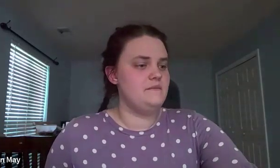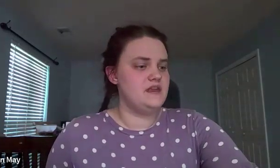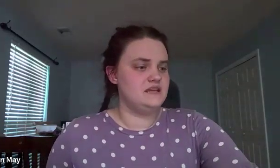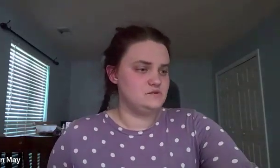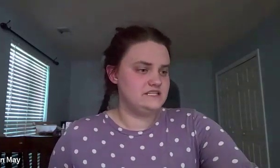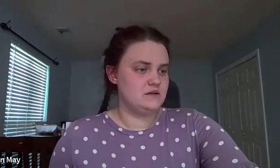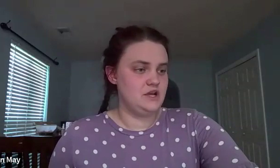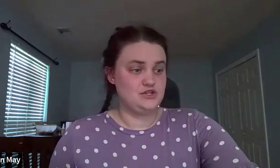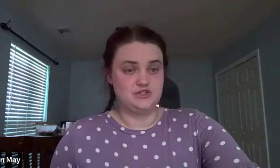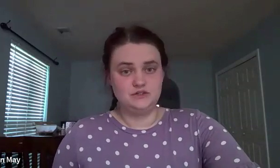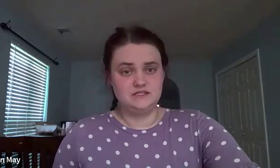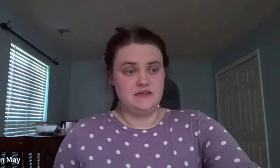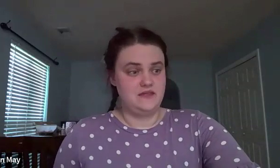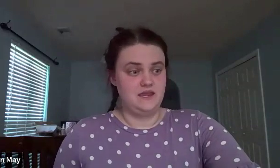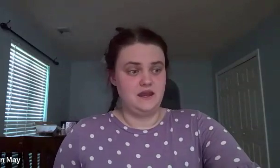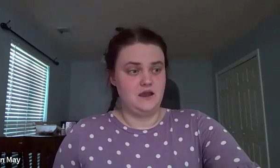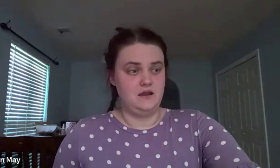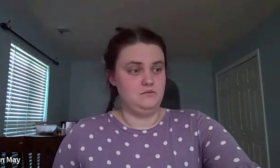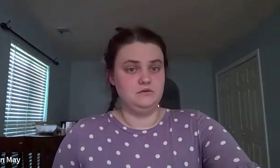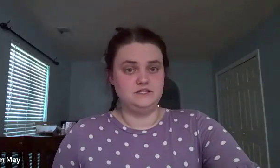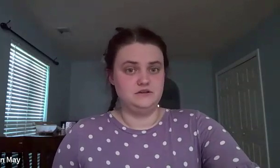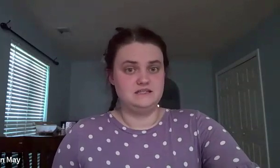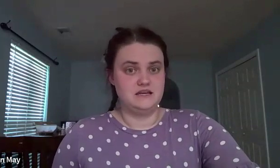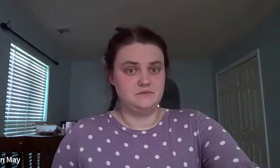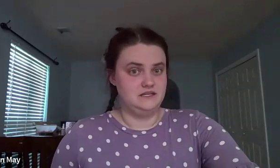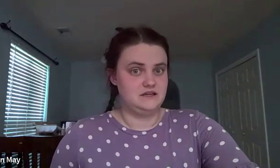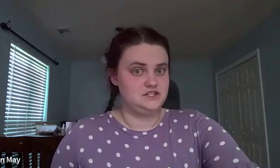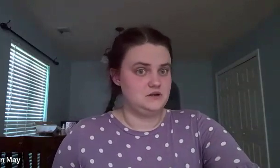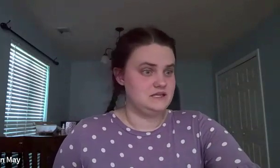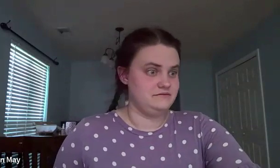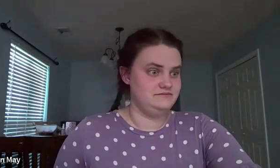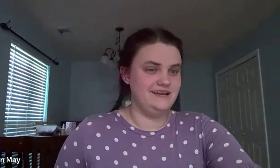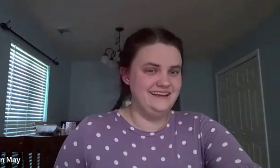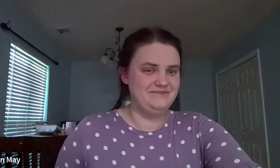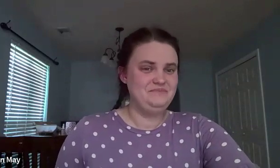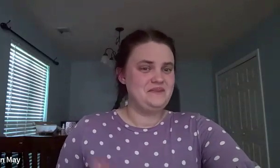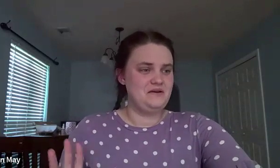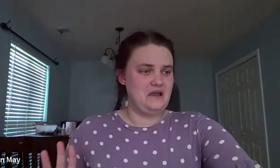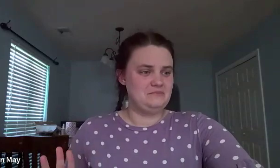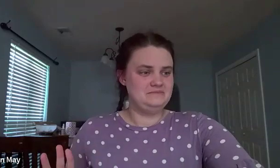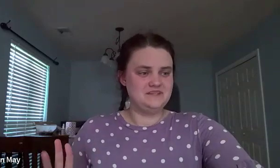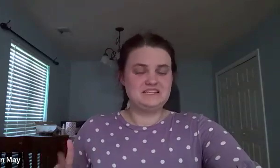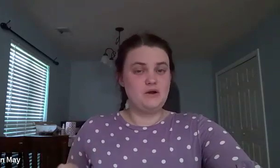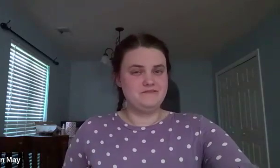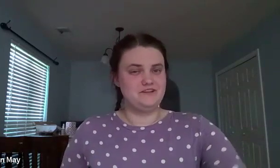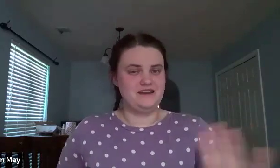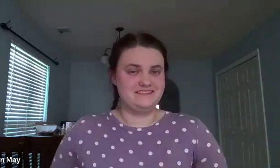The next one is going to be our desserts, and then I will let you guys ask me any signs you guys have. Okay, because I know I've given you guys a lot